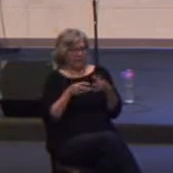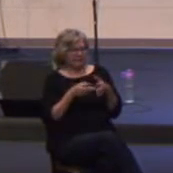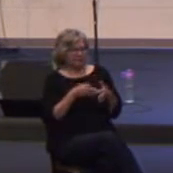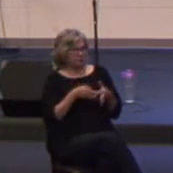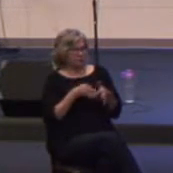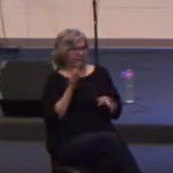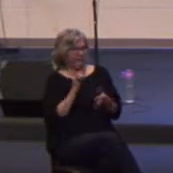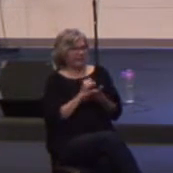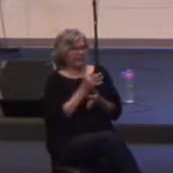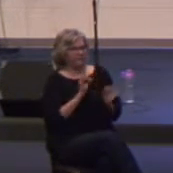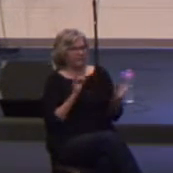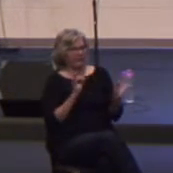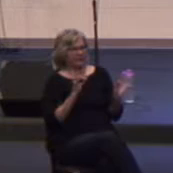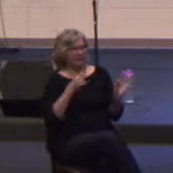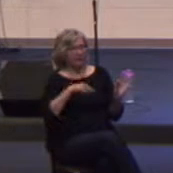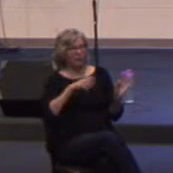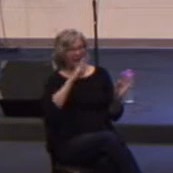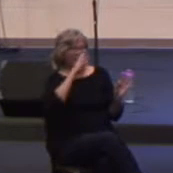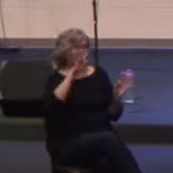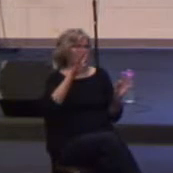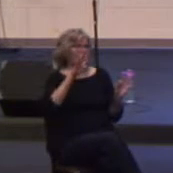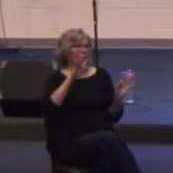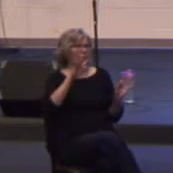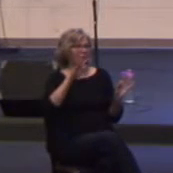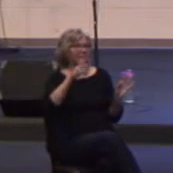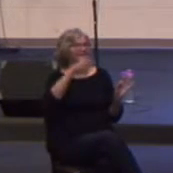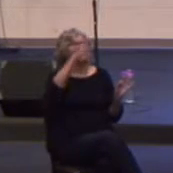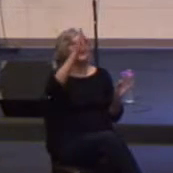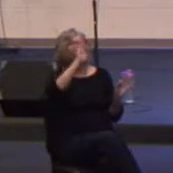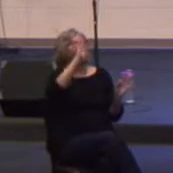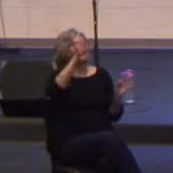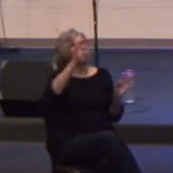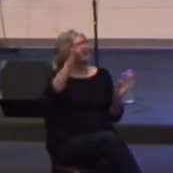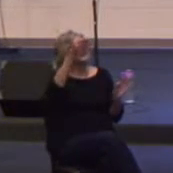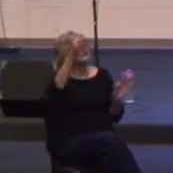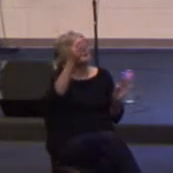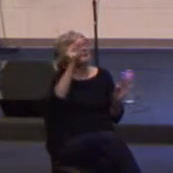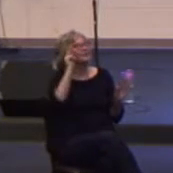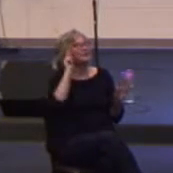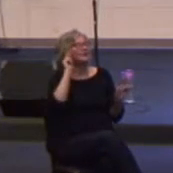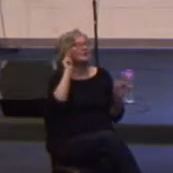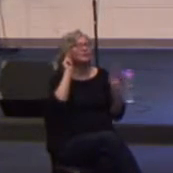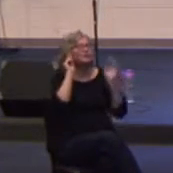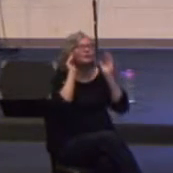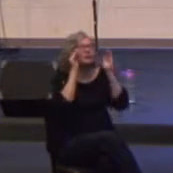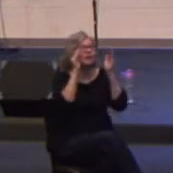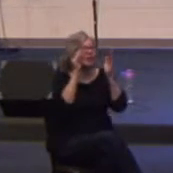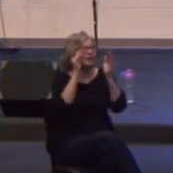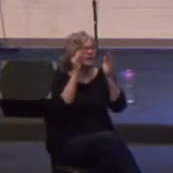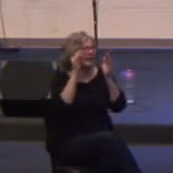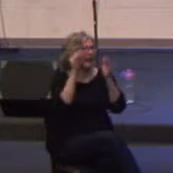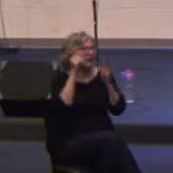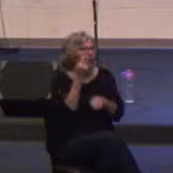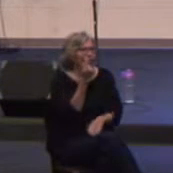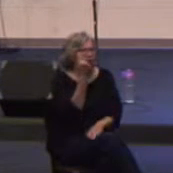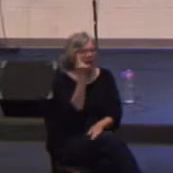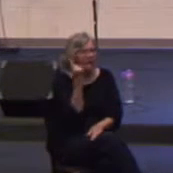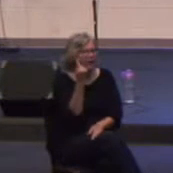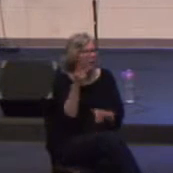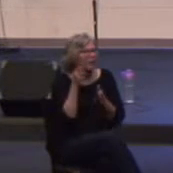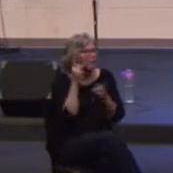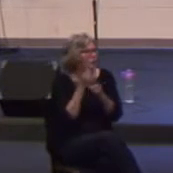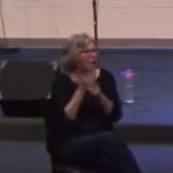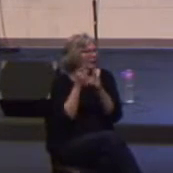freedom, and we ignore all along the invitation God gives us to look to the one and only right place, which is him and the